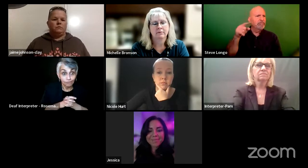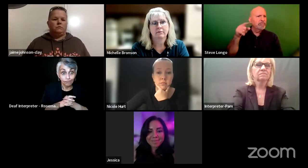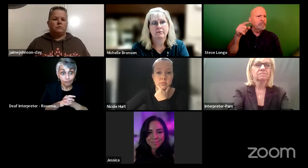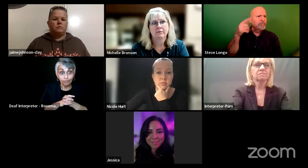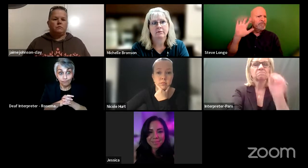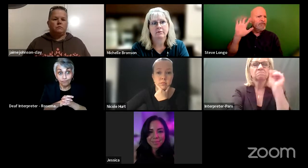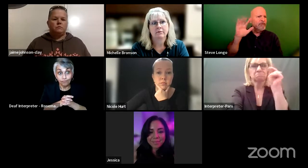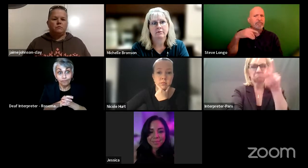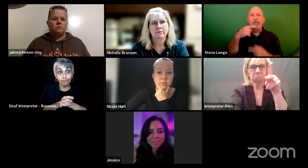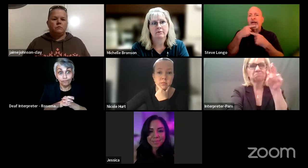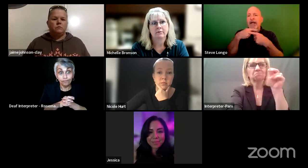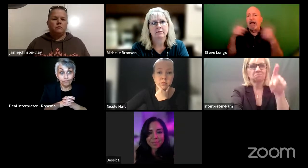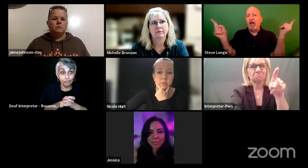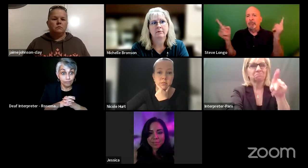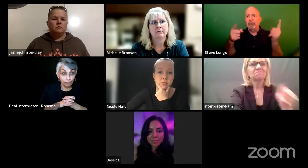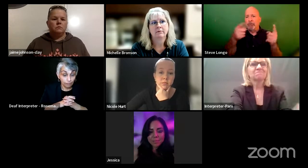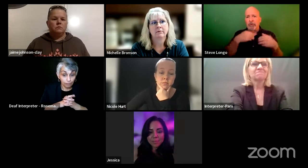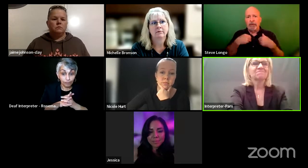talk about for sure.